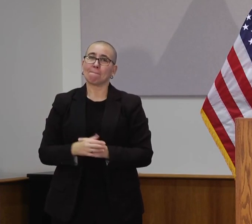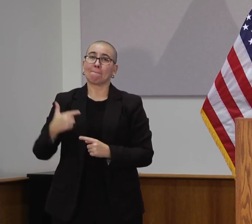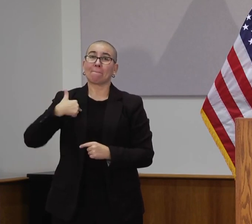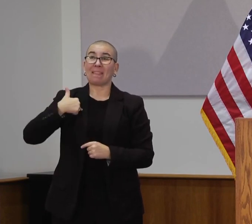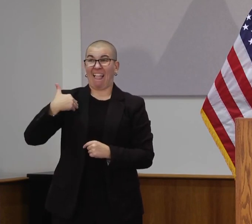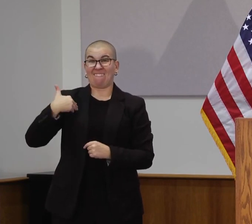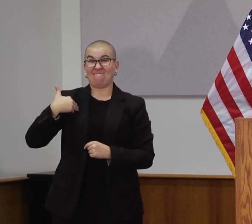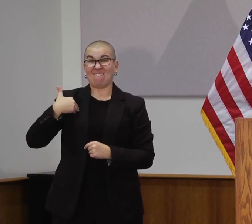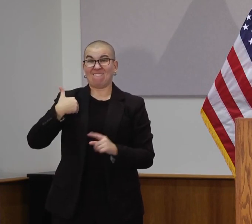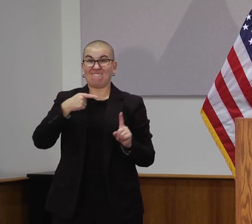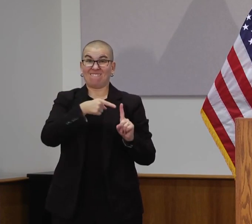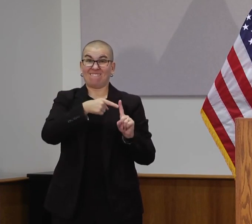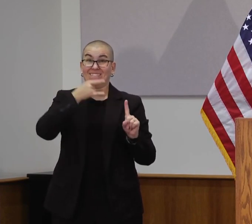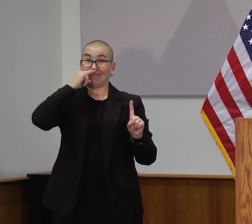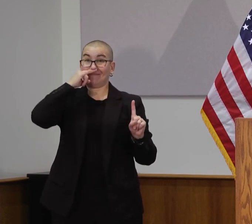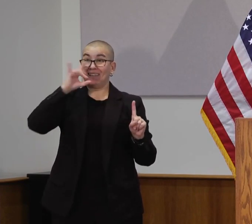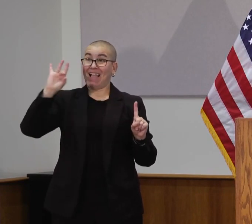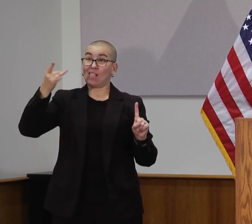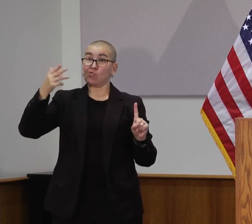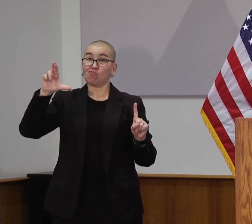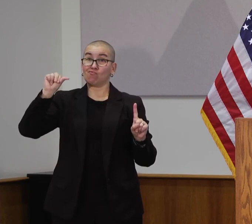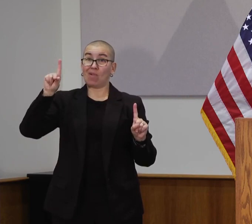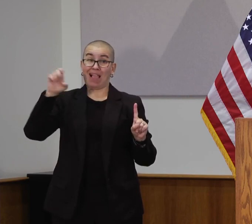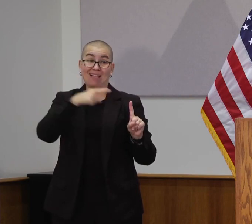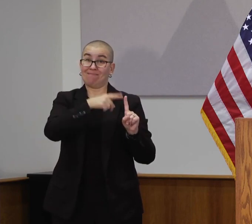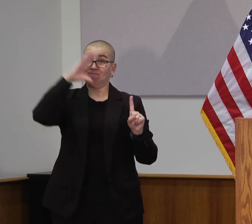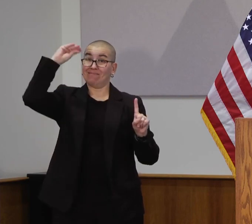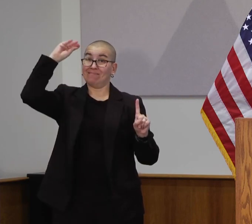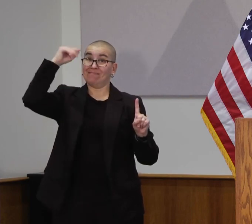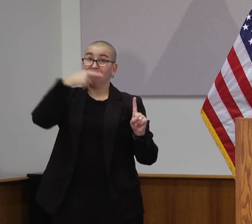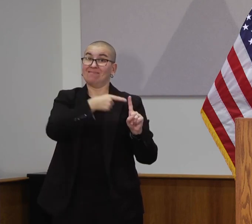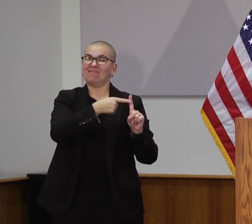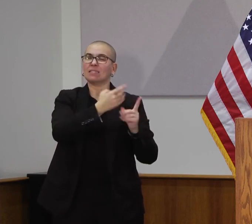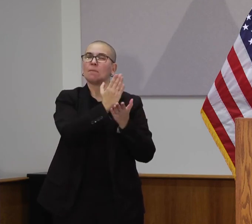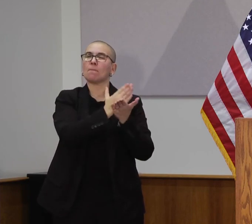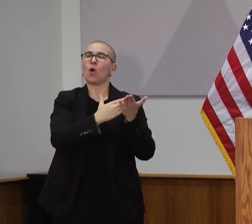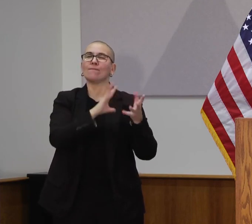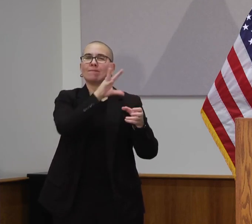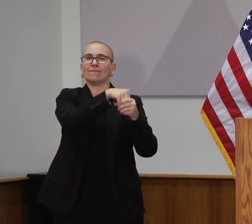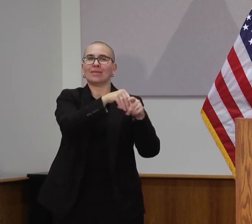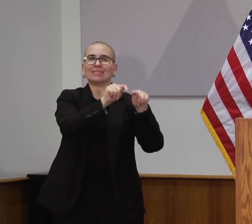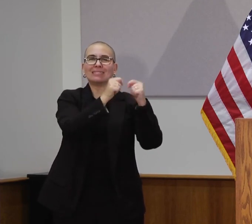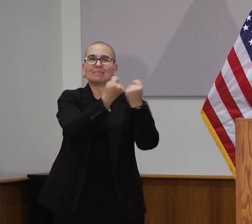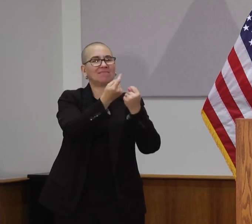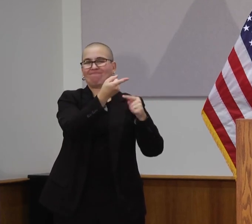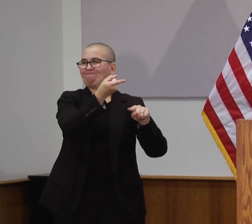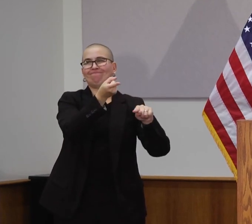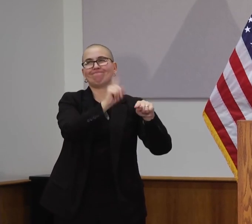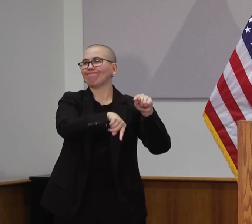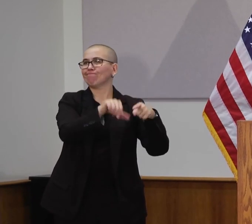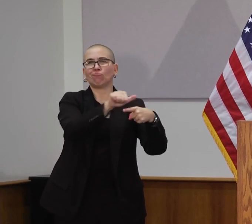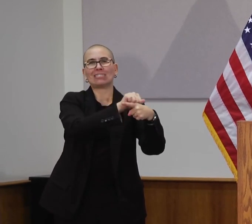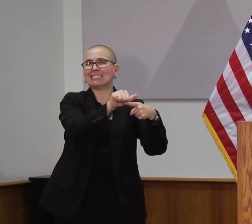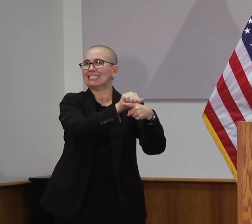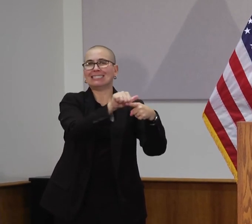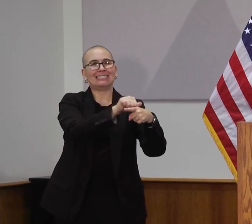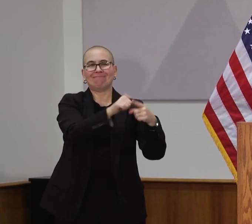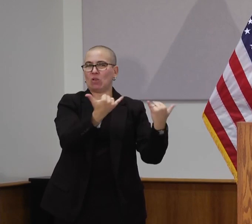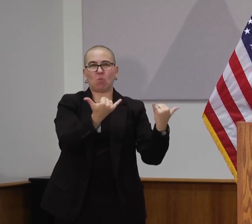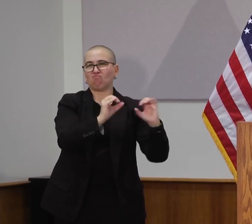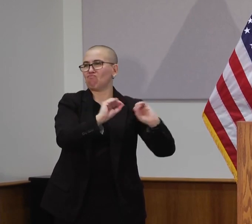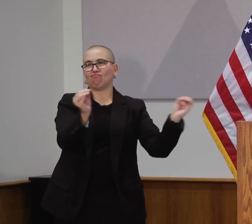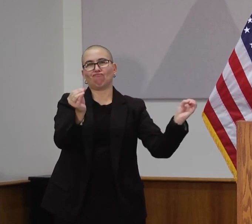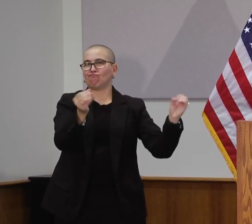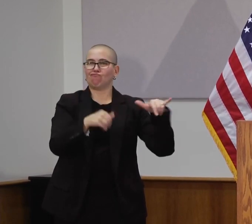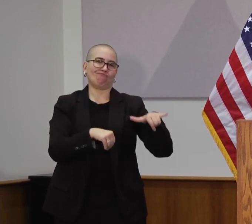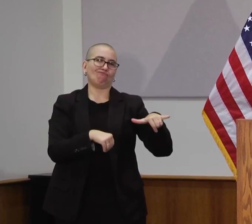home, part of a team, but in fact, cannot practice or won't practice right now. I think you'll be seeing some guidance